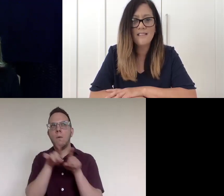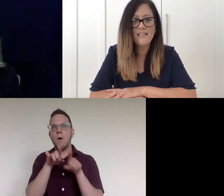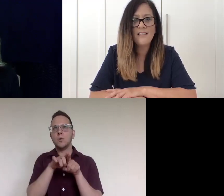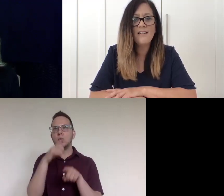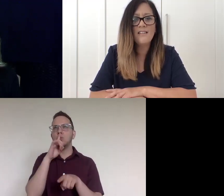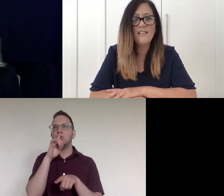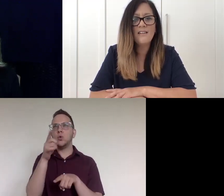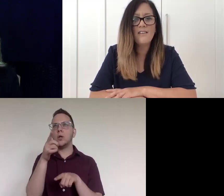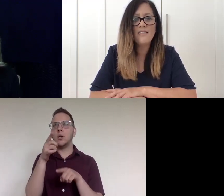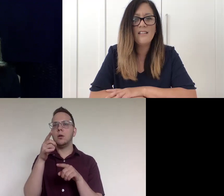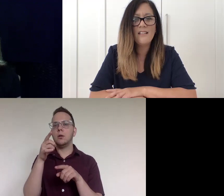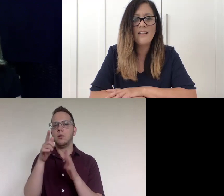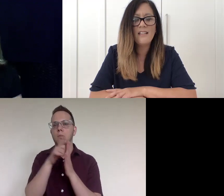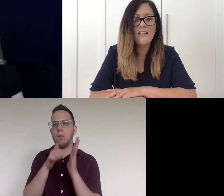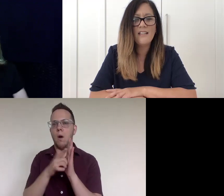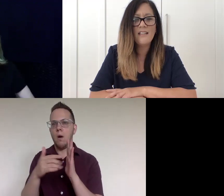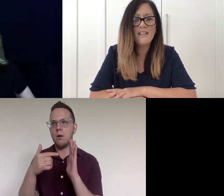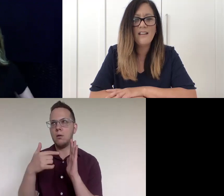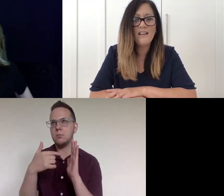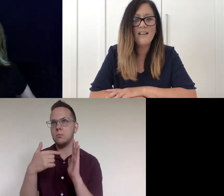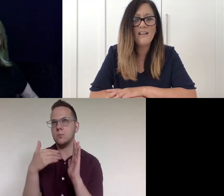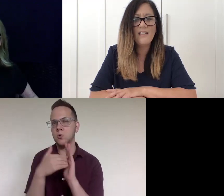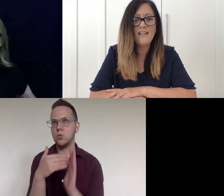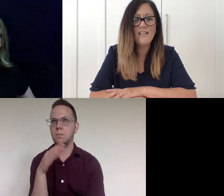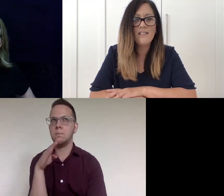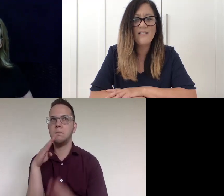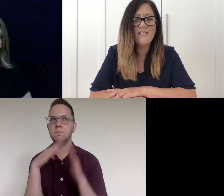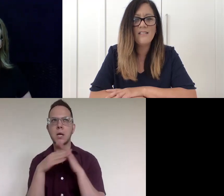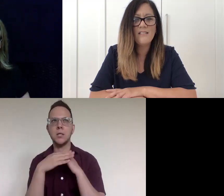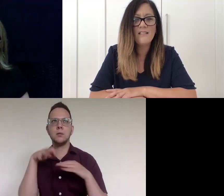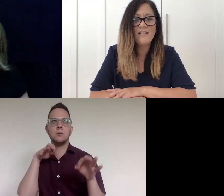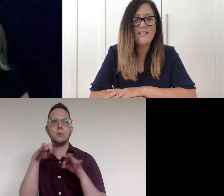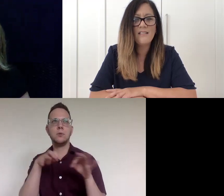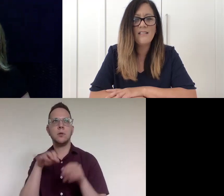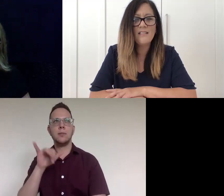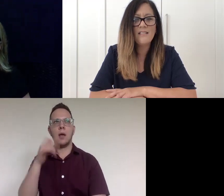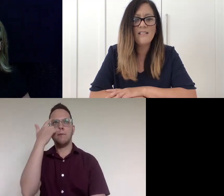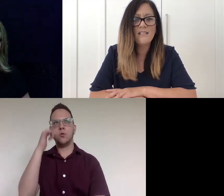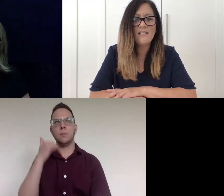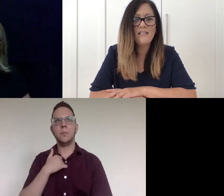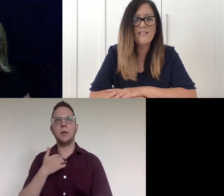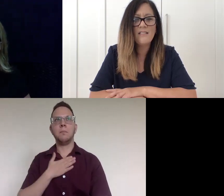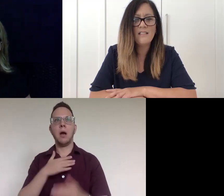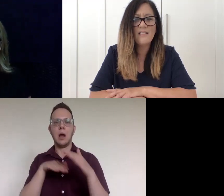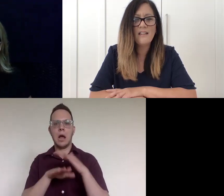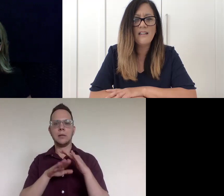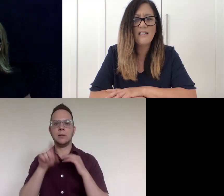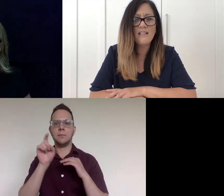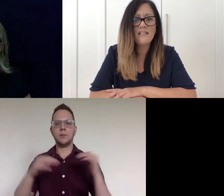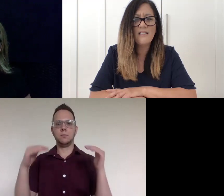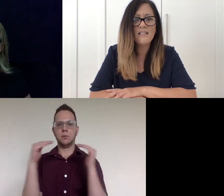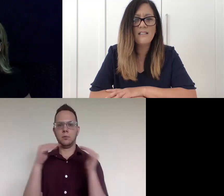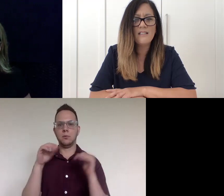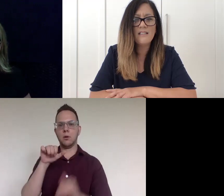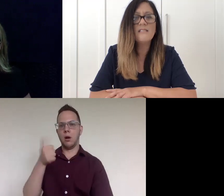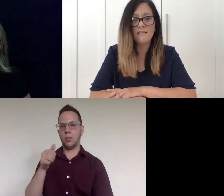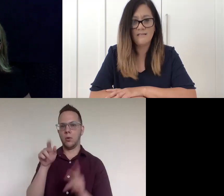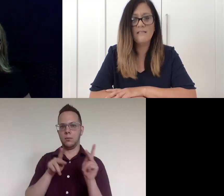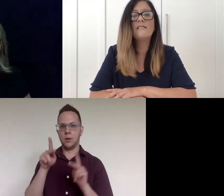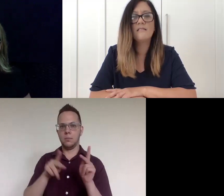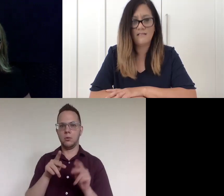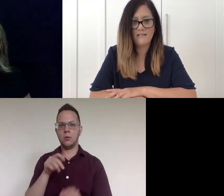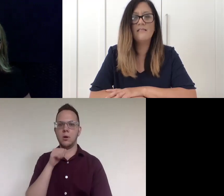terms of meaningful access. With the lawsuit, just to answer your question, I really wanted my access